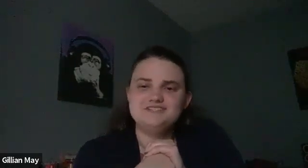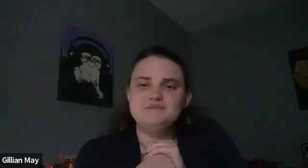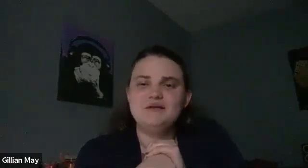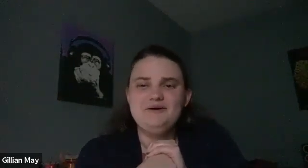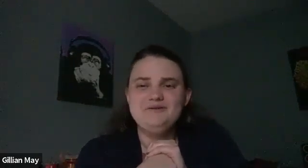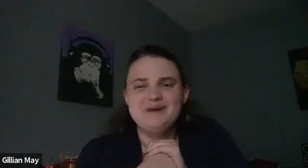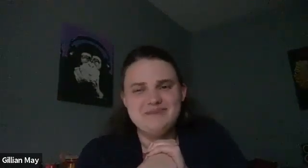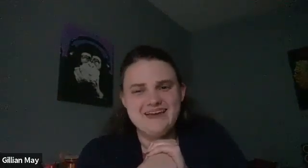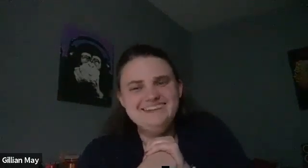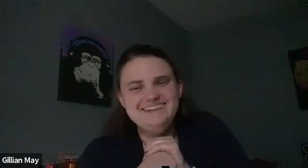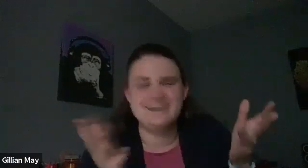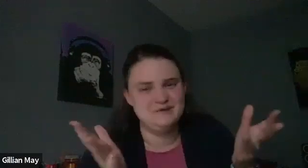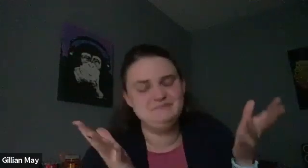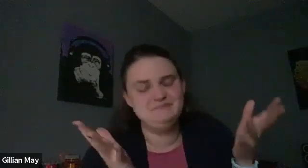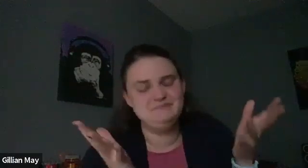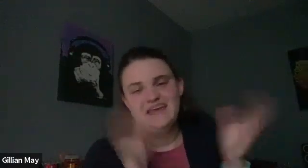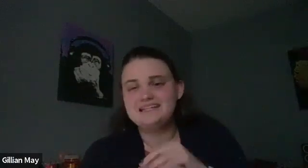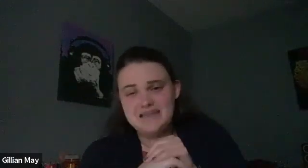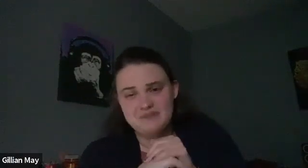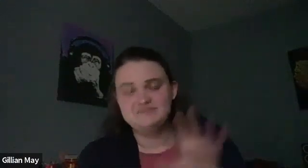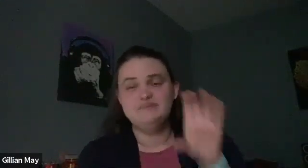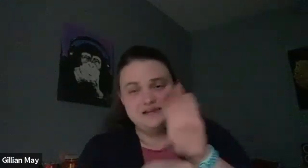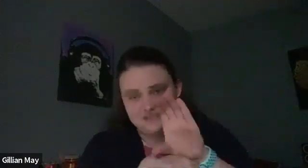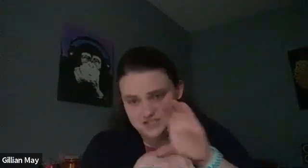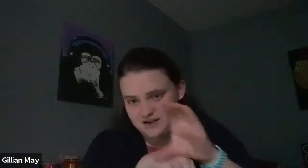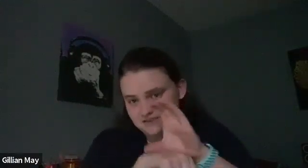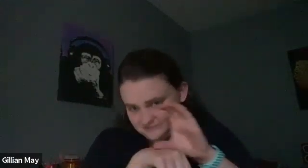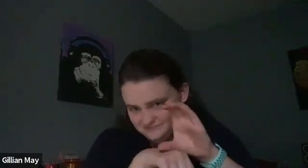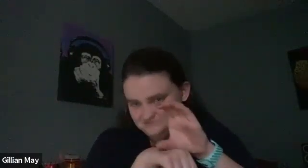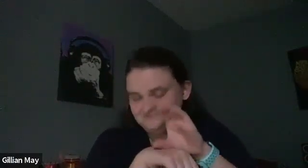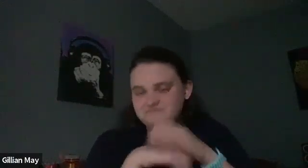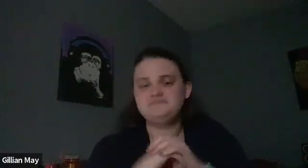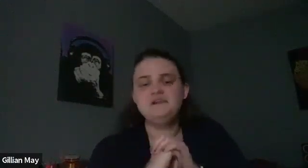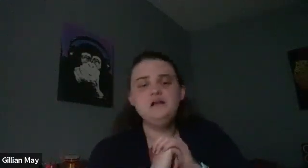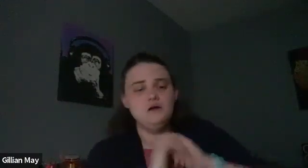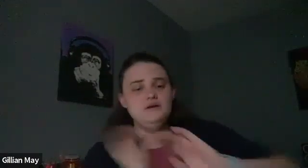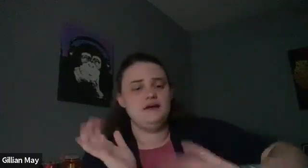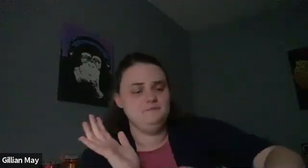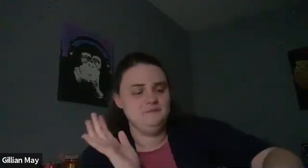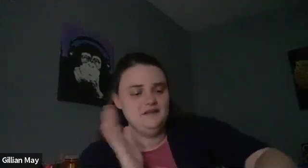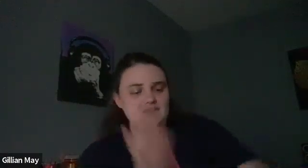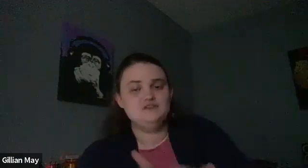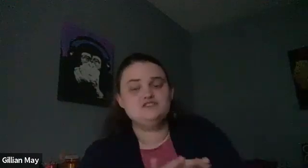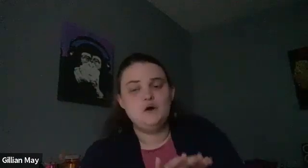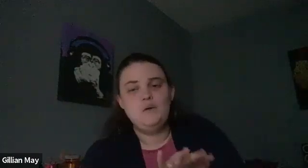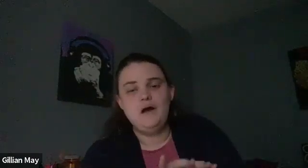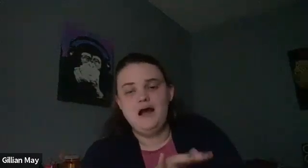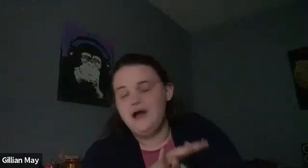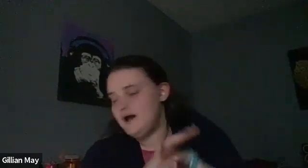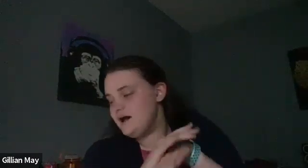And I'm like, oh, my bad. So it does happen, but chocolate. Okay. So